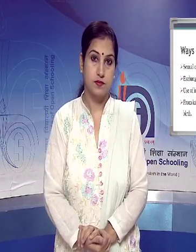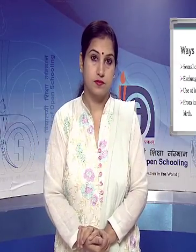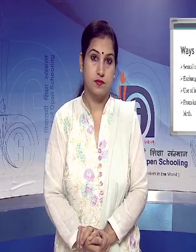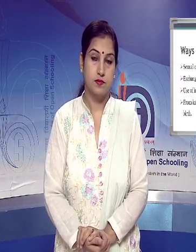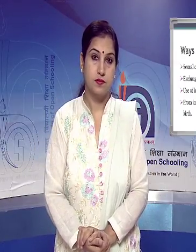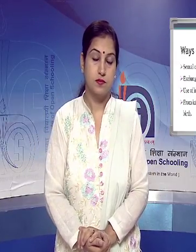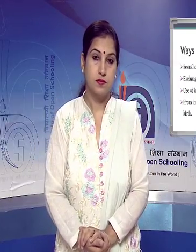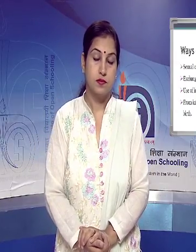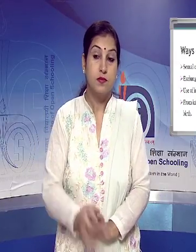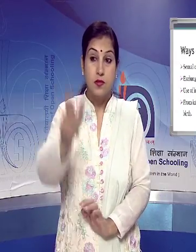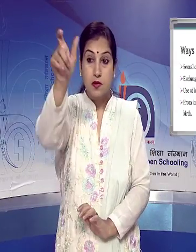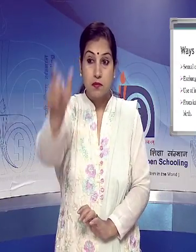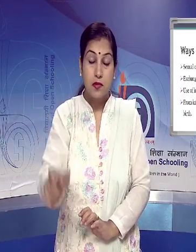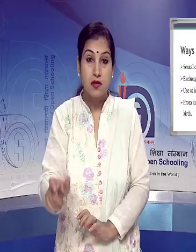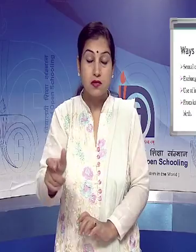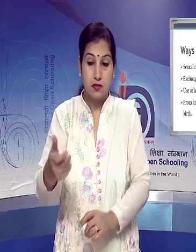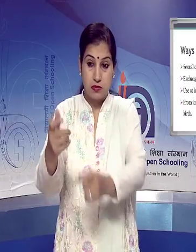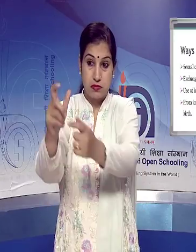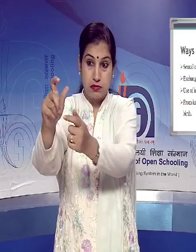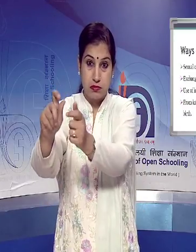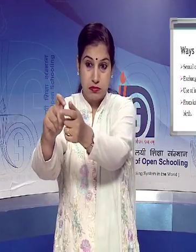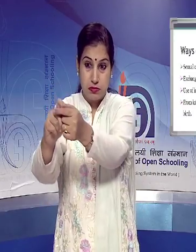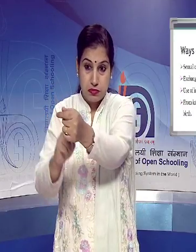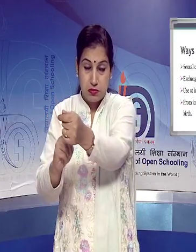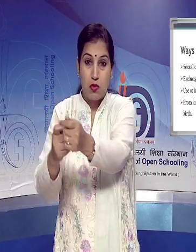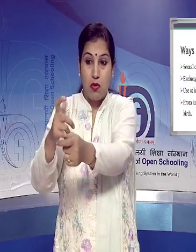use of infected needles